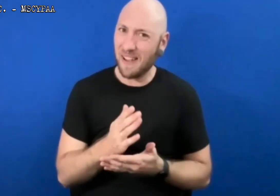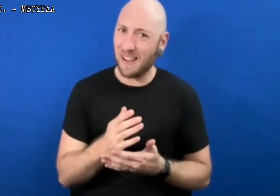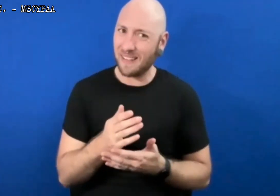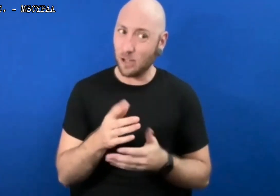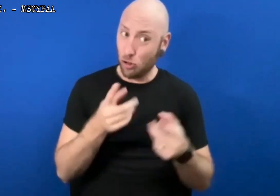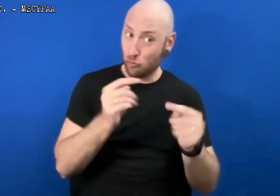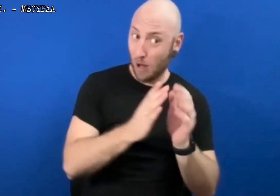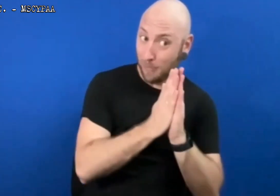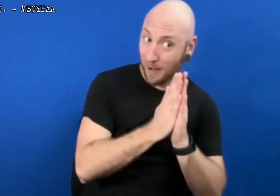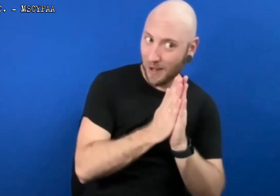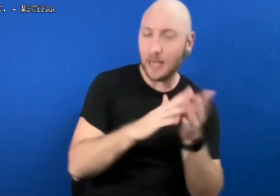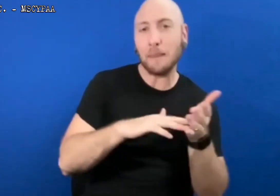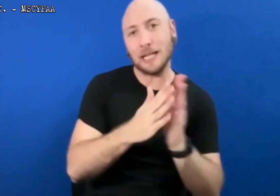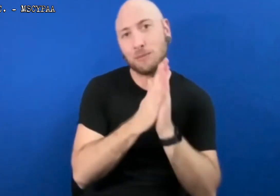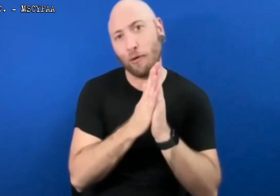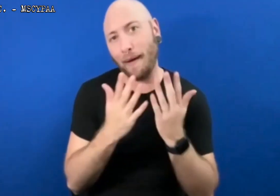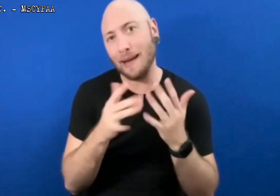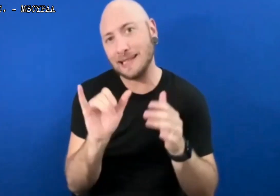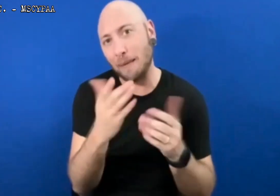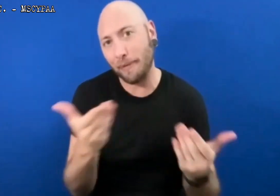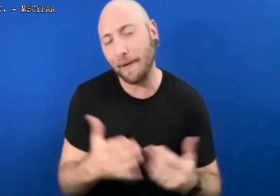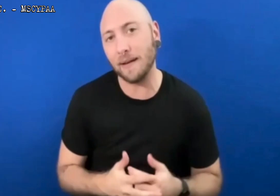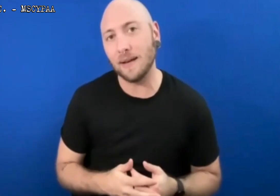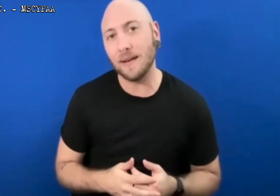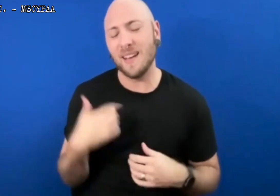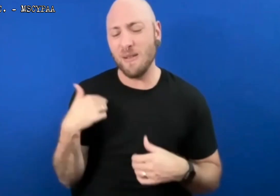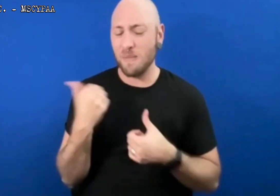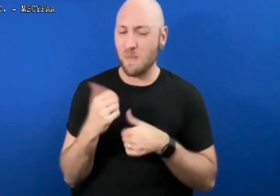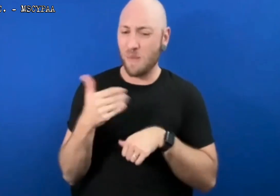just having really like hard times. I remember one night I was